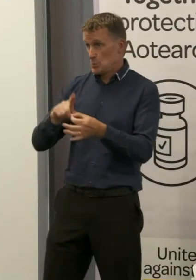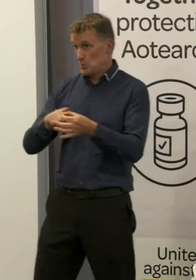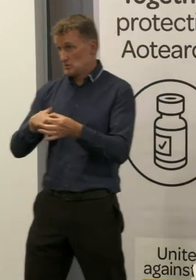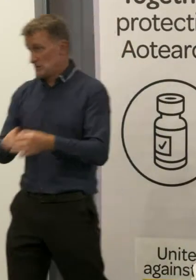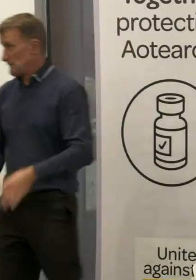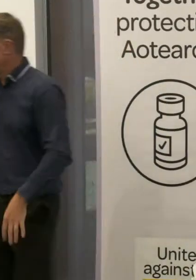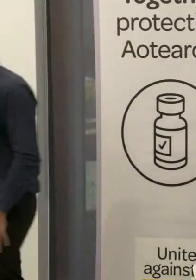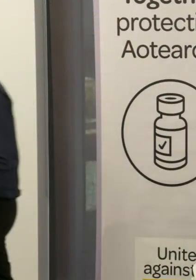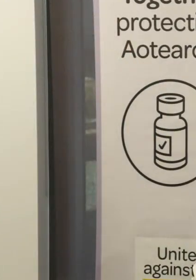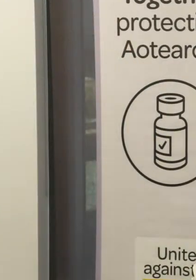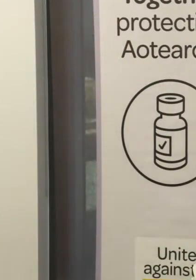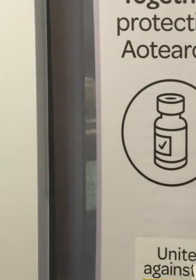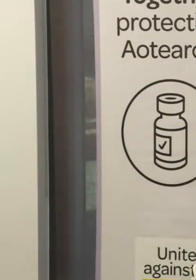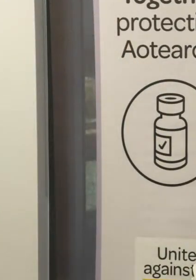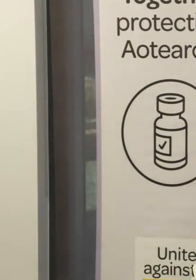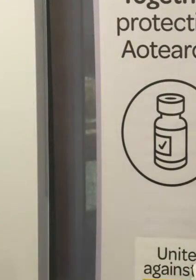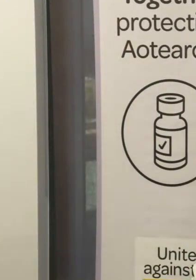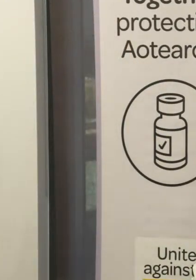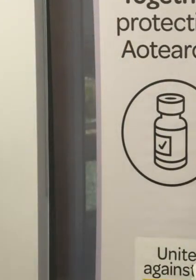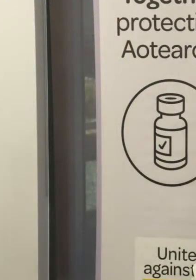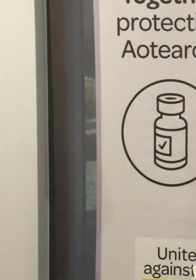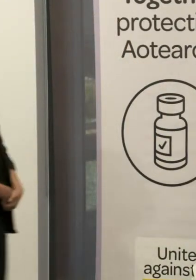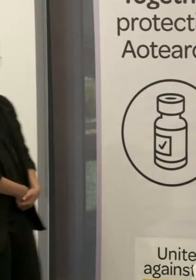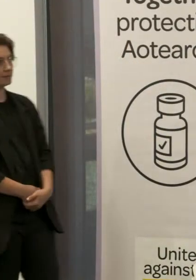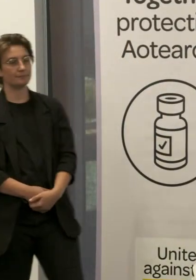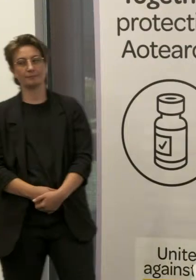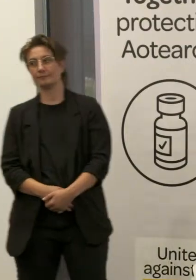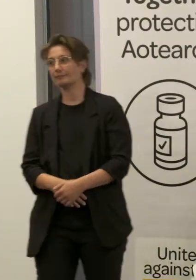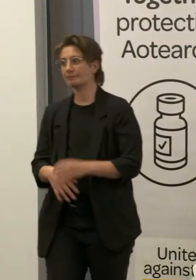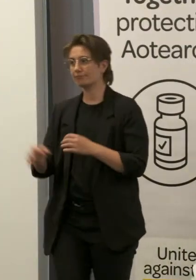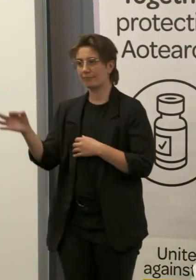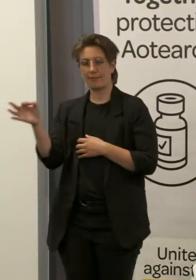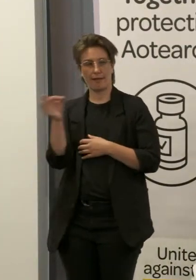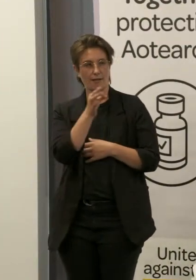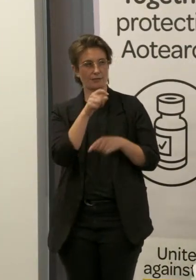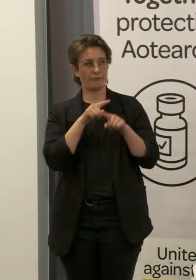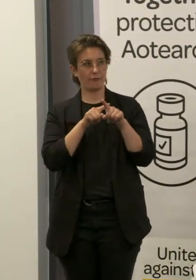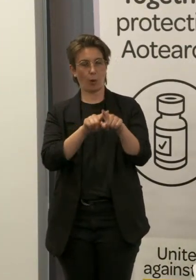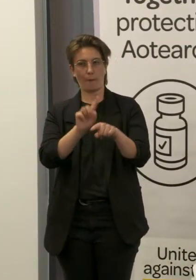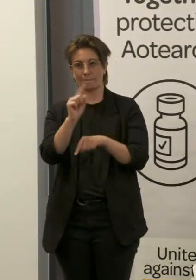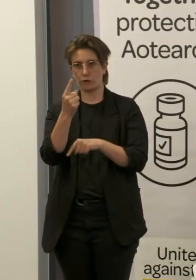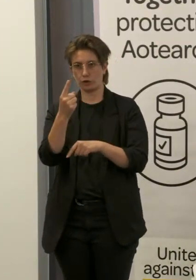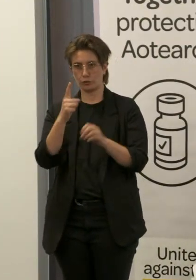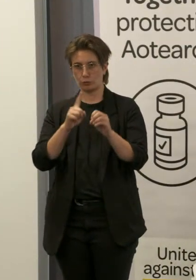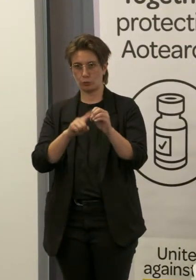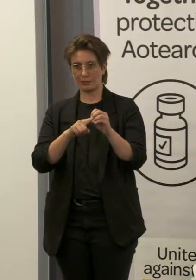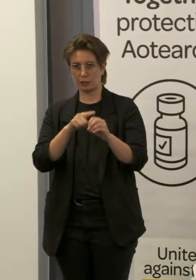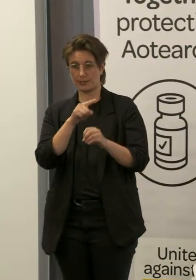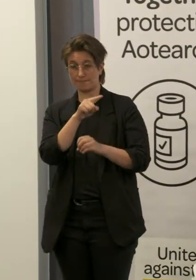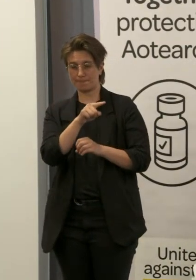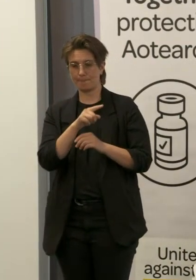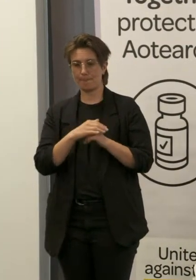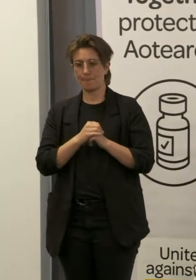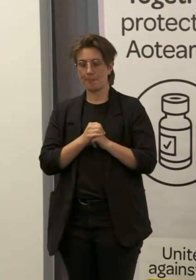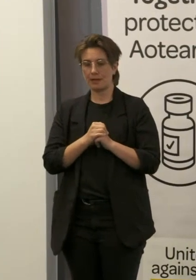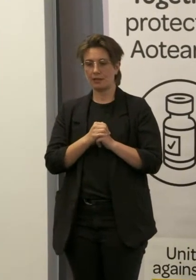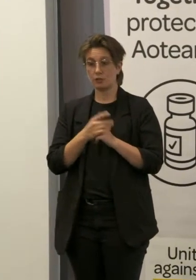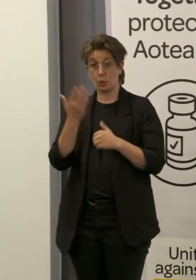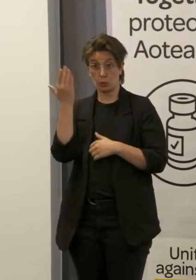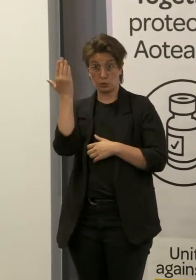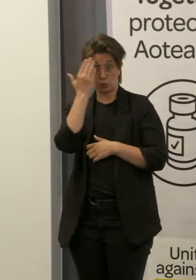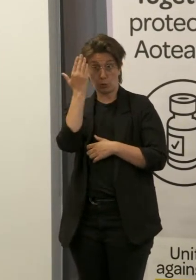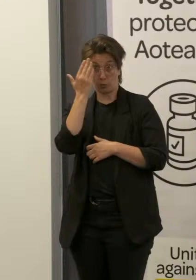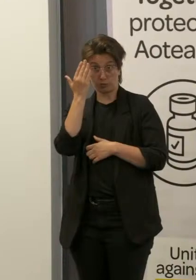over here. That's Sorry, right. just on that first point before, Yes. so will schools be one of those high-risk locations that the Ministry of Health will be notifying,